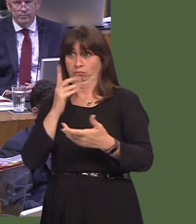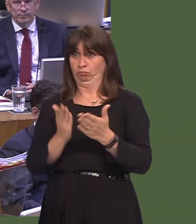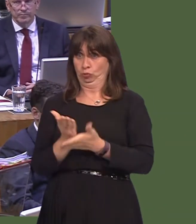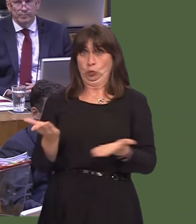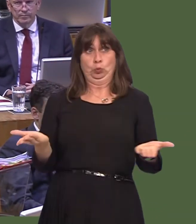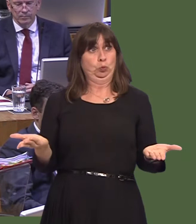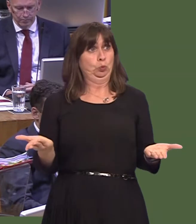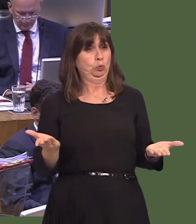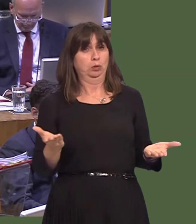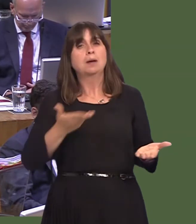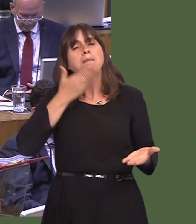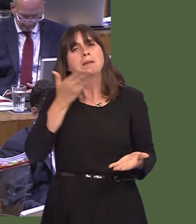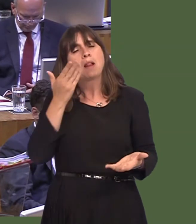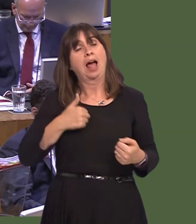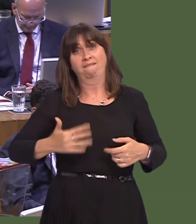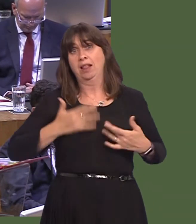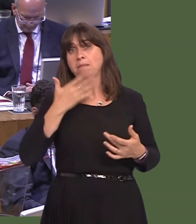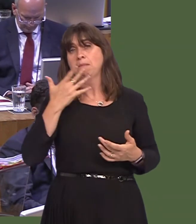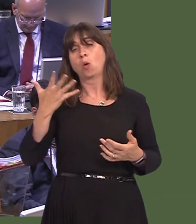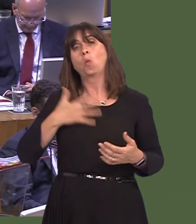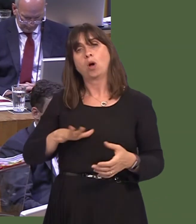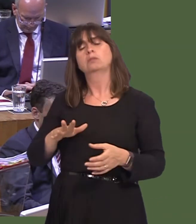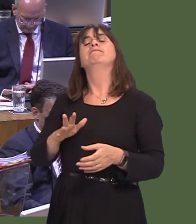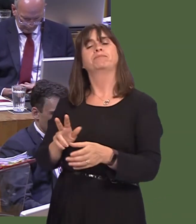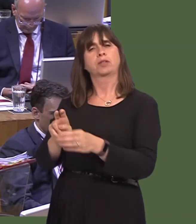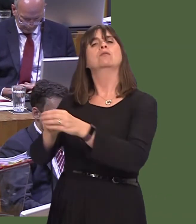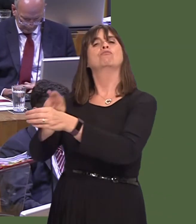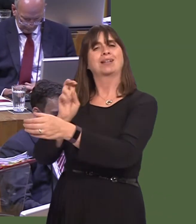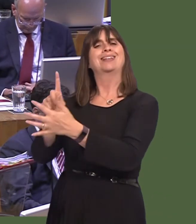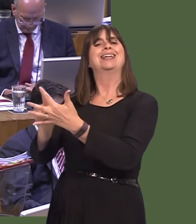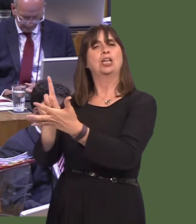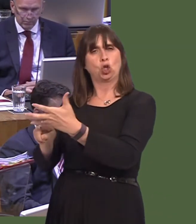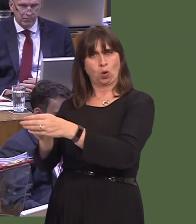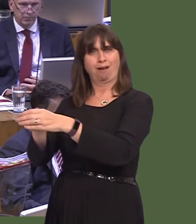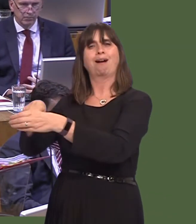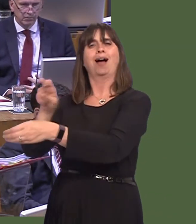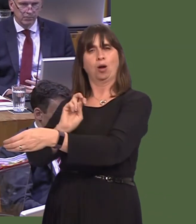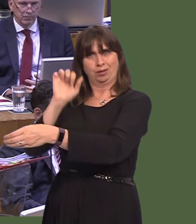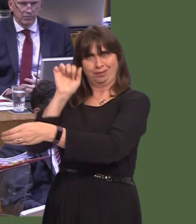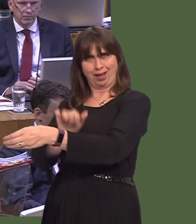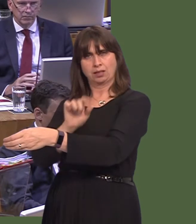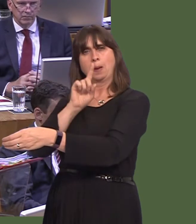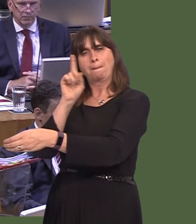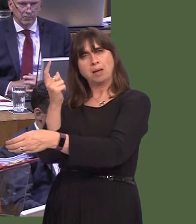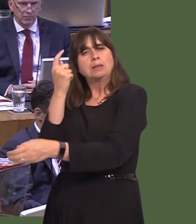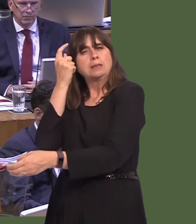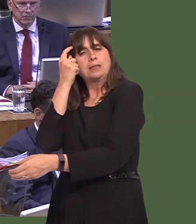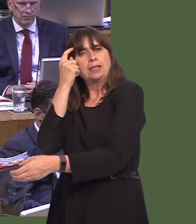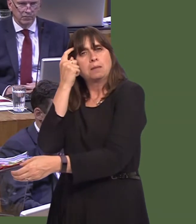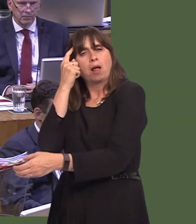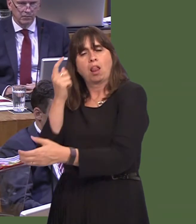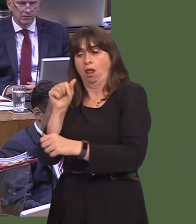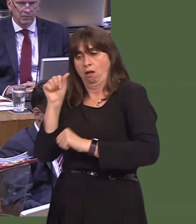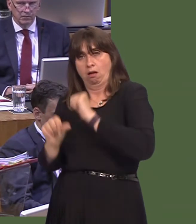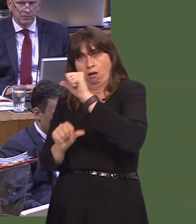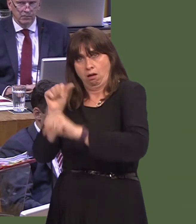year. My belief is what people want is they want the result of the referendum to be respected and for Brexit to happen, but they want it to be done in the most sensible and